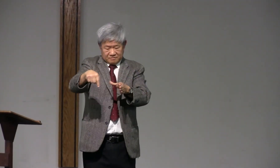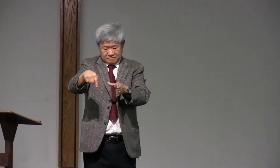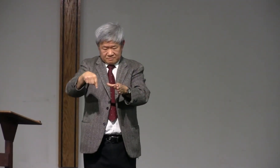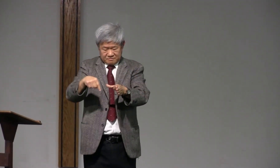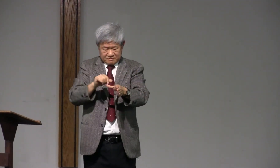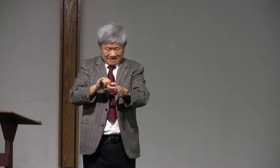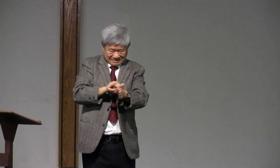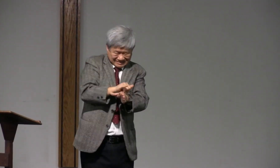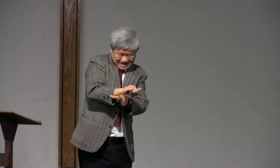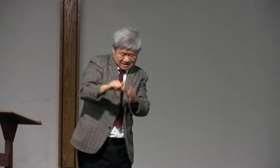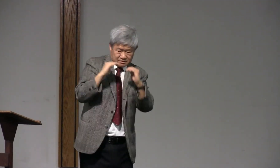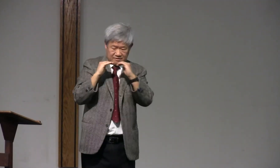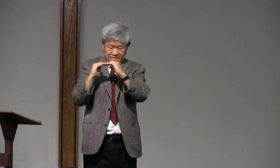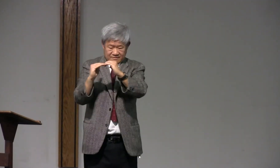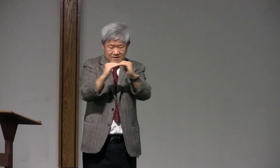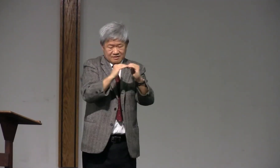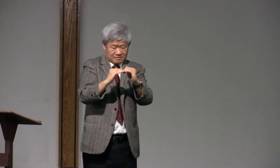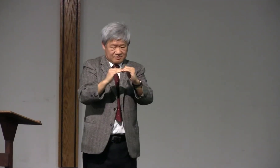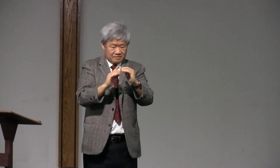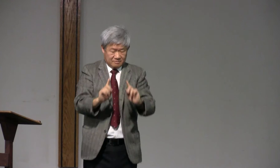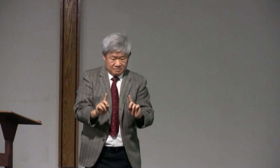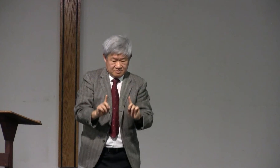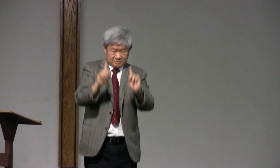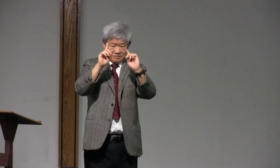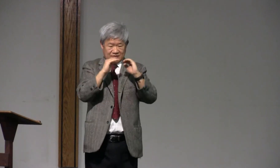So 1,500 cubits on either side.